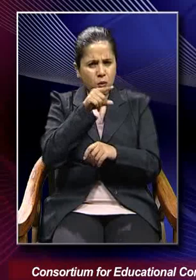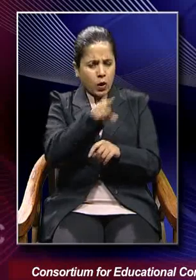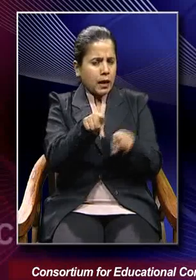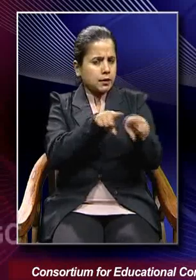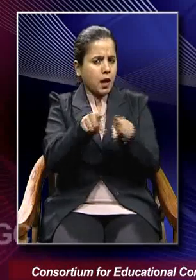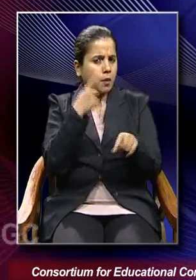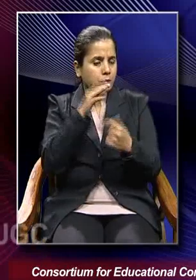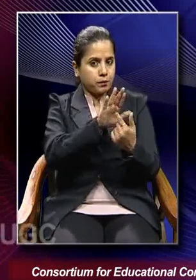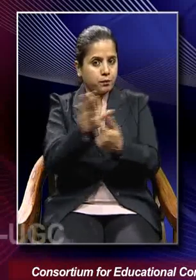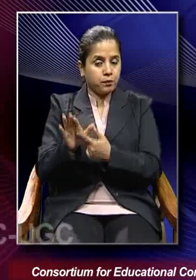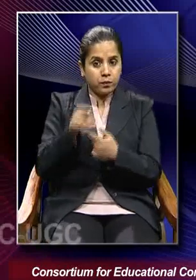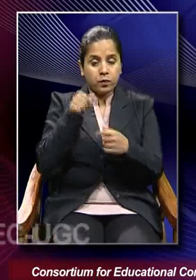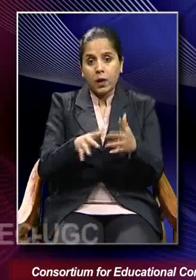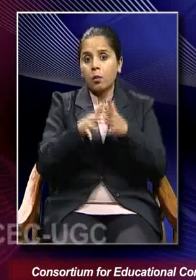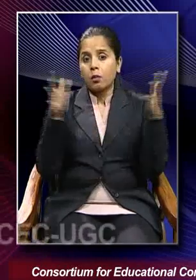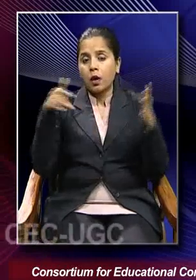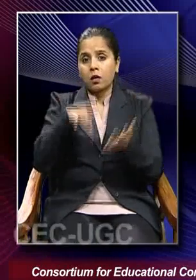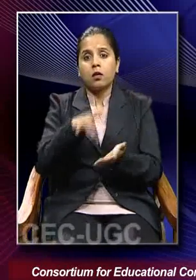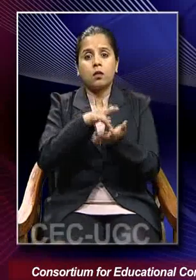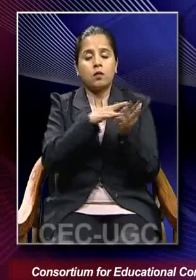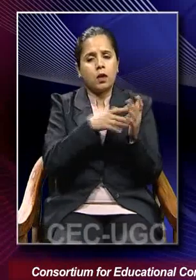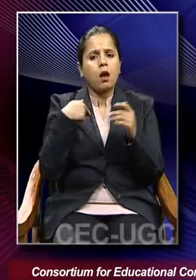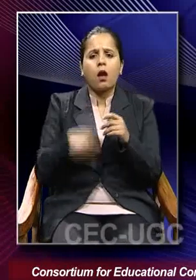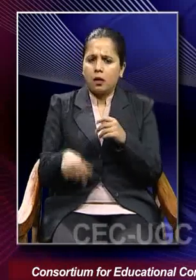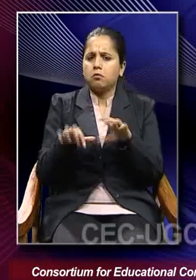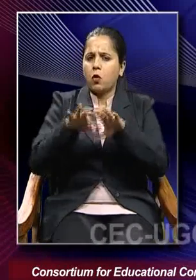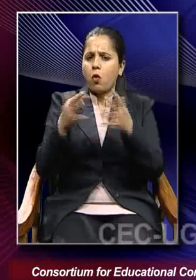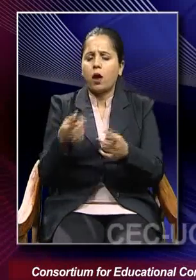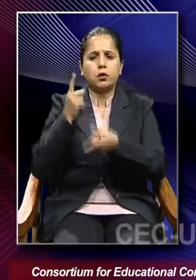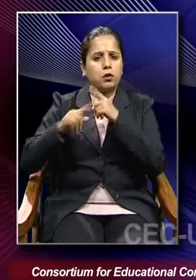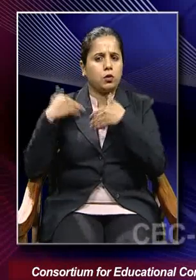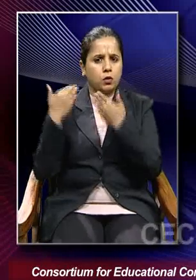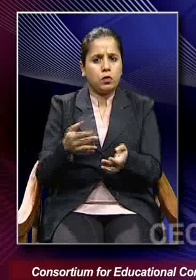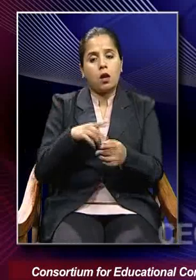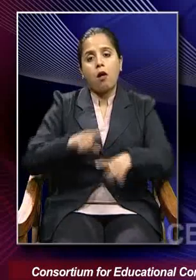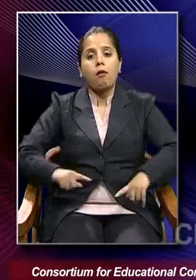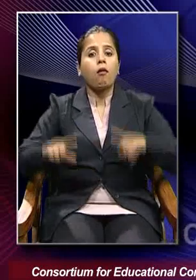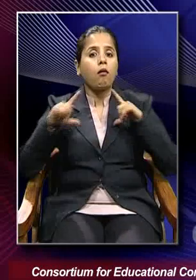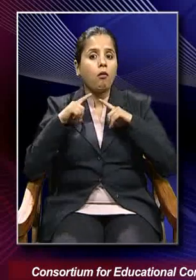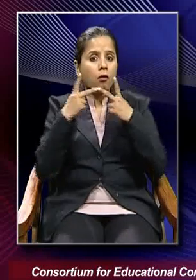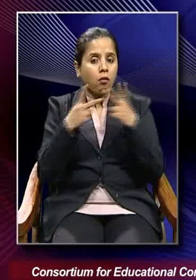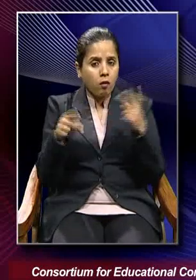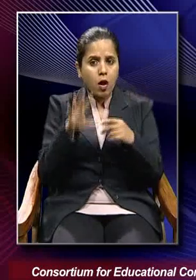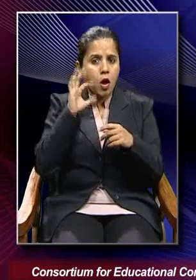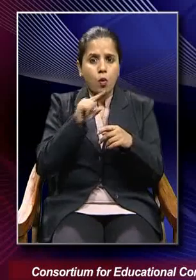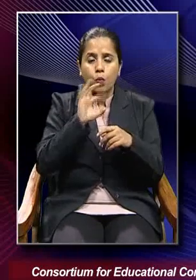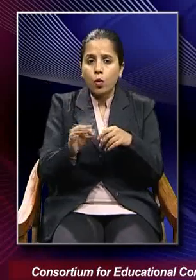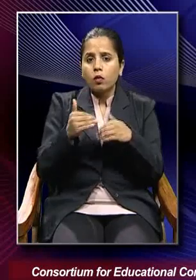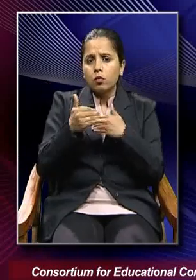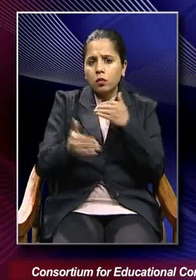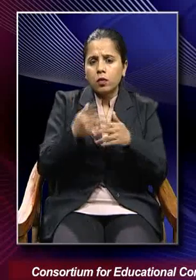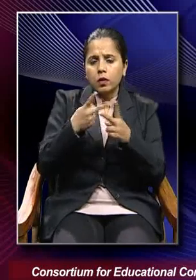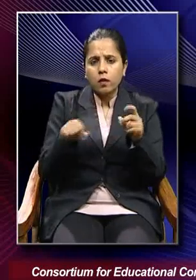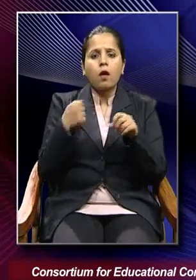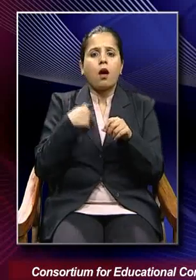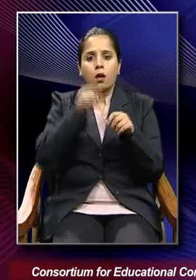examples representing major stages of Earth's history, including record of life, significance ongoing geological